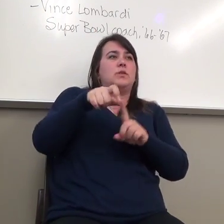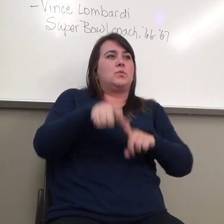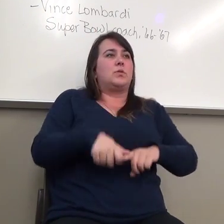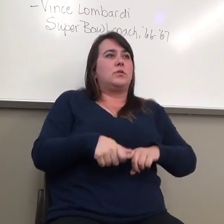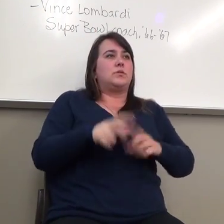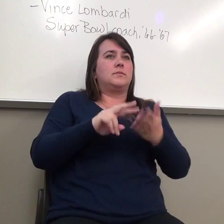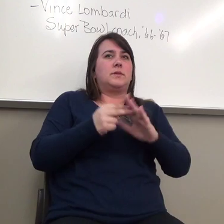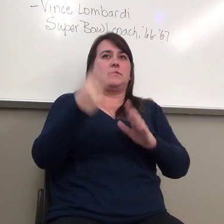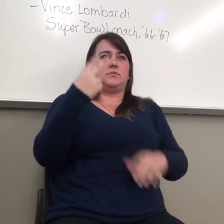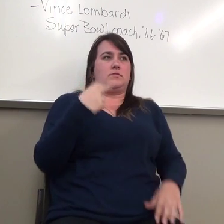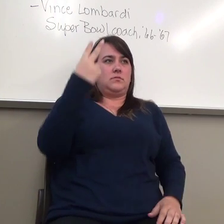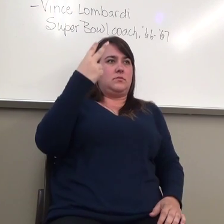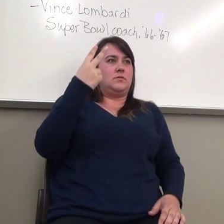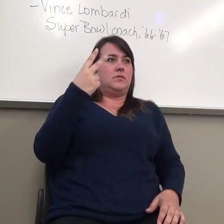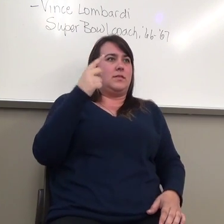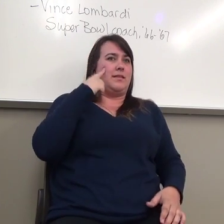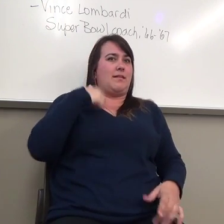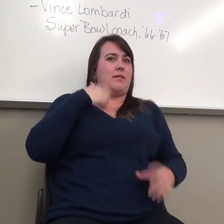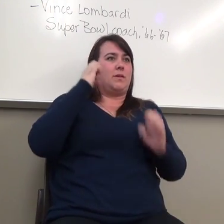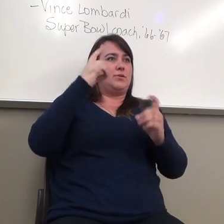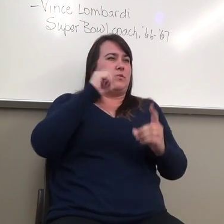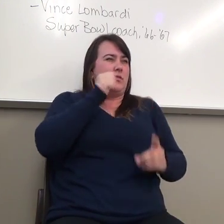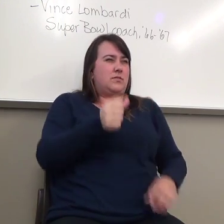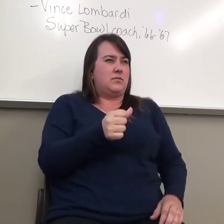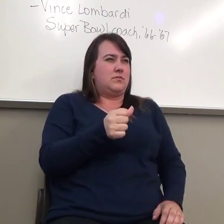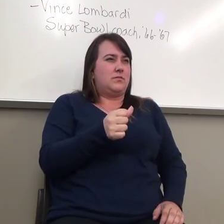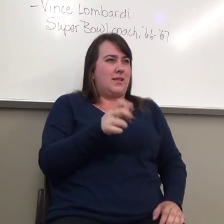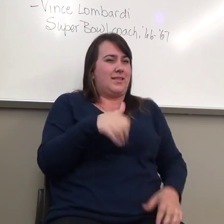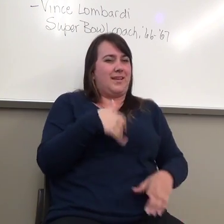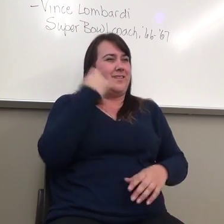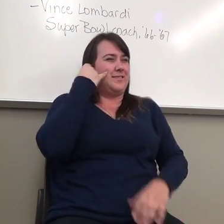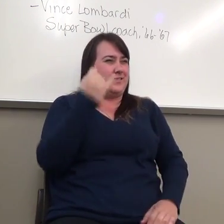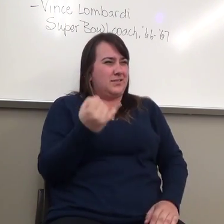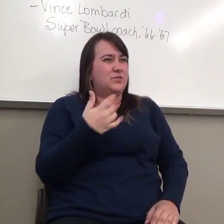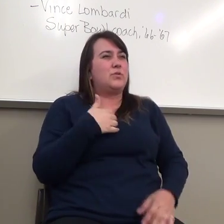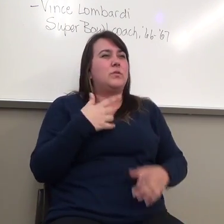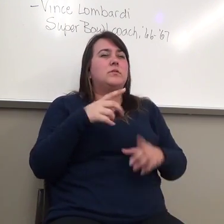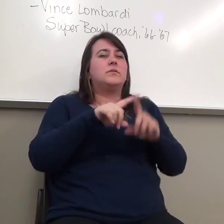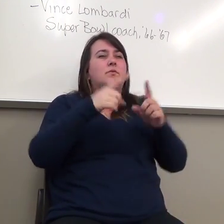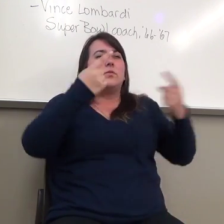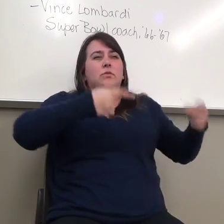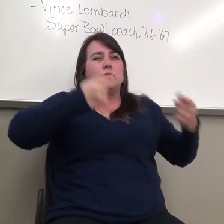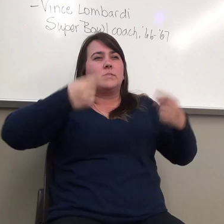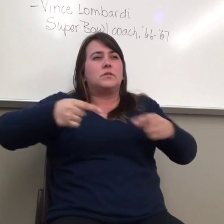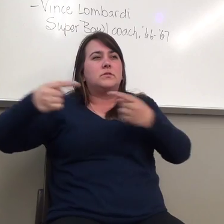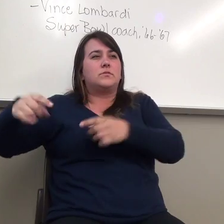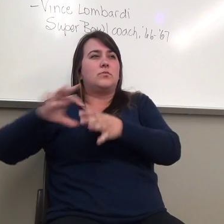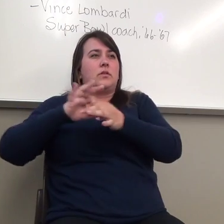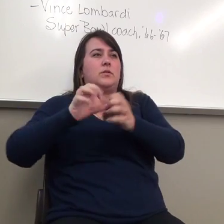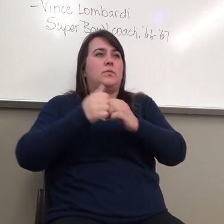less educated. So there's these arguments, okay, one way or the other with some of these